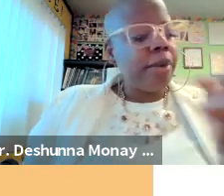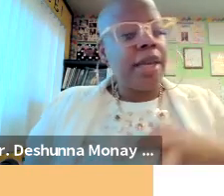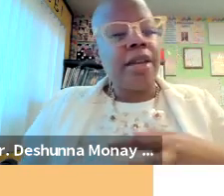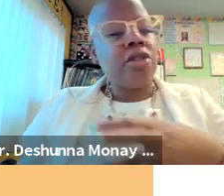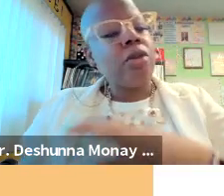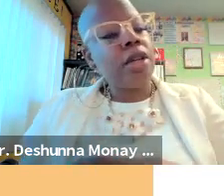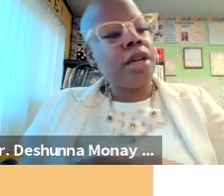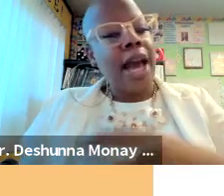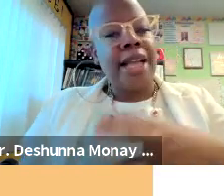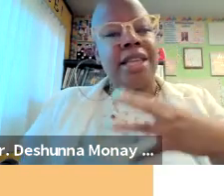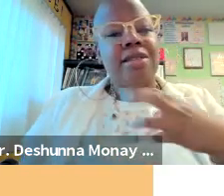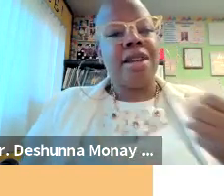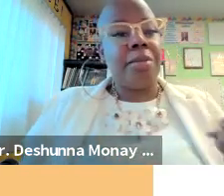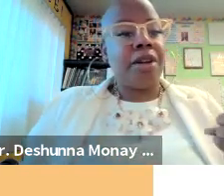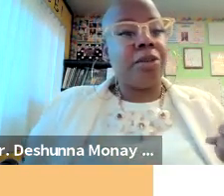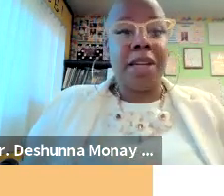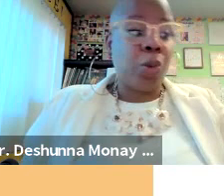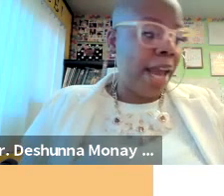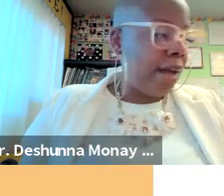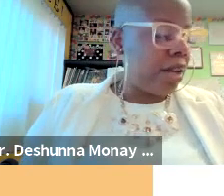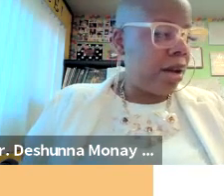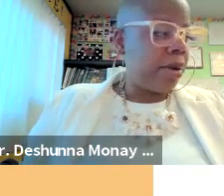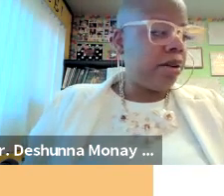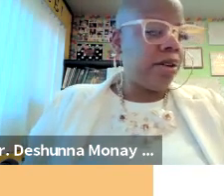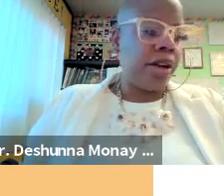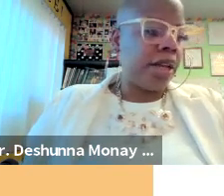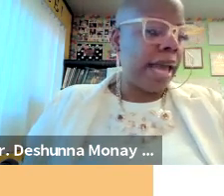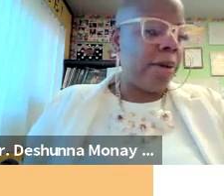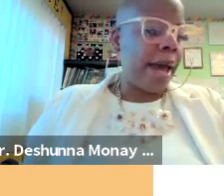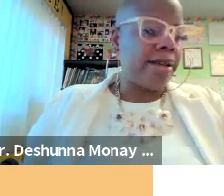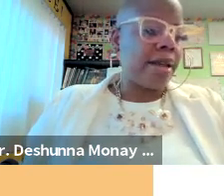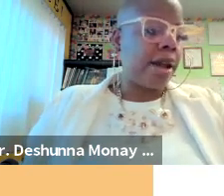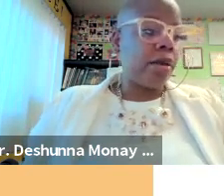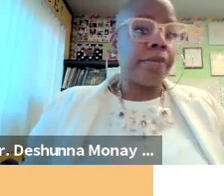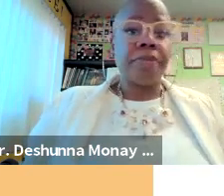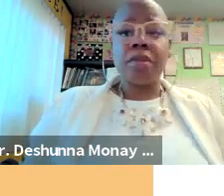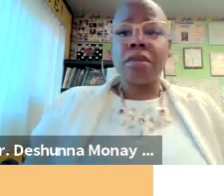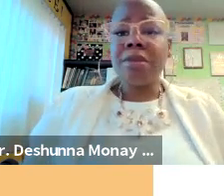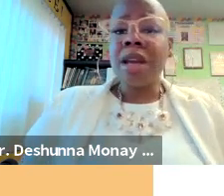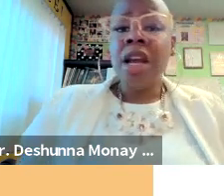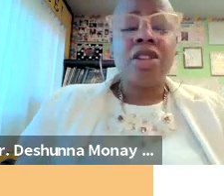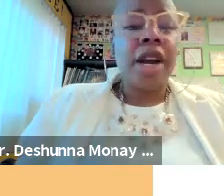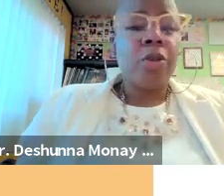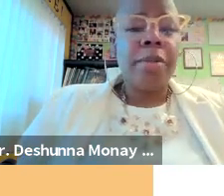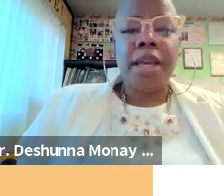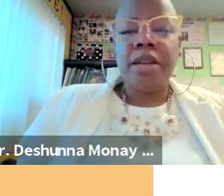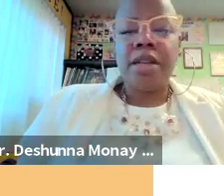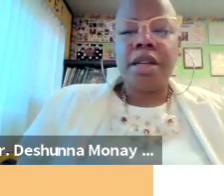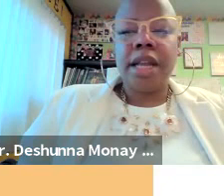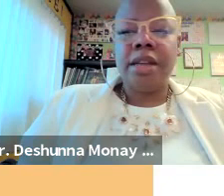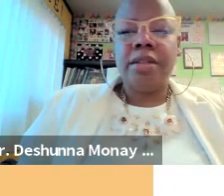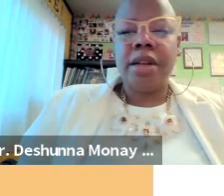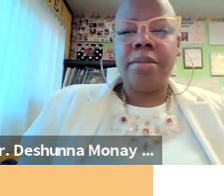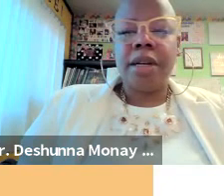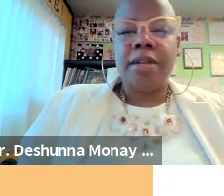as we begin to look at these numbers, because we have the numbers, they're in the CalPAS data. So as we begin to